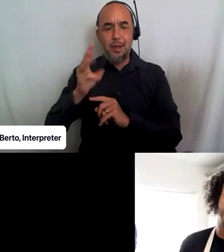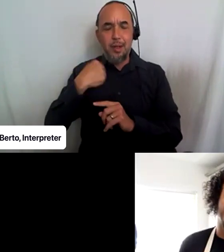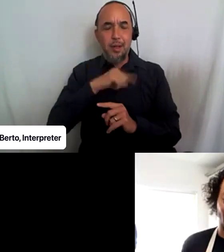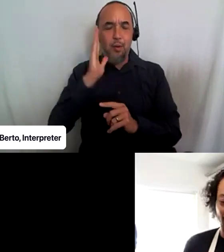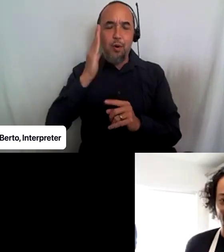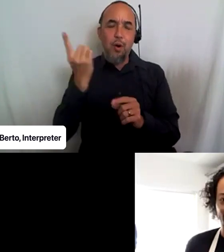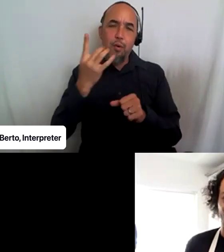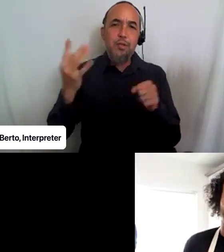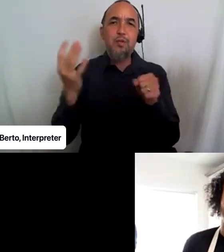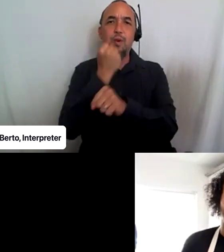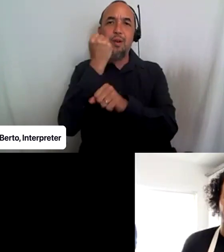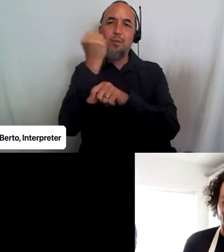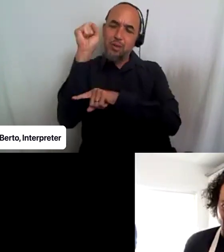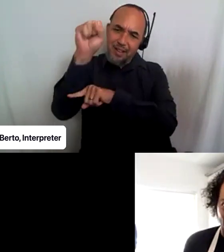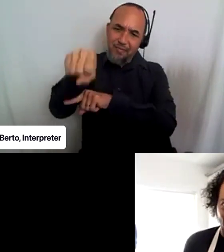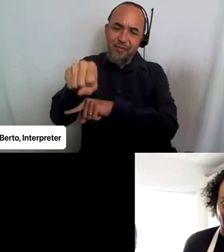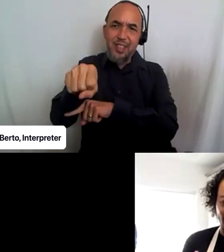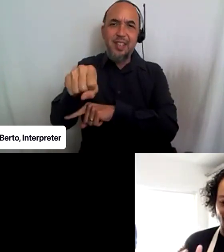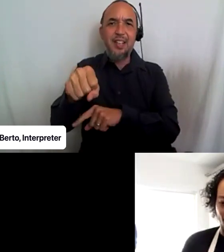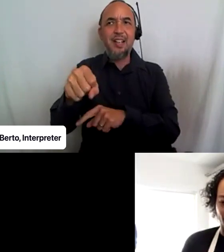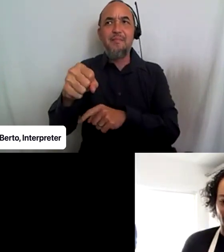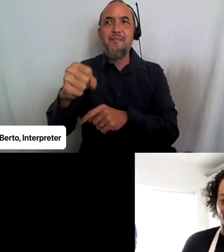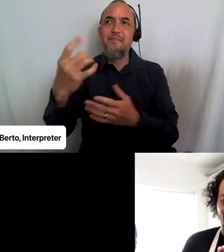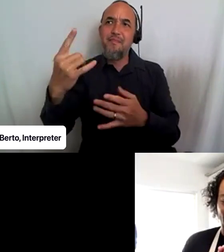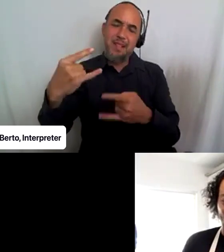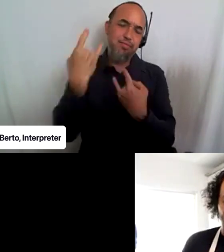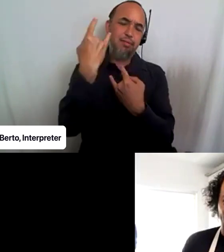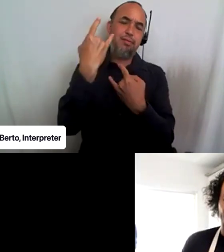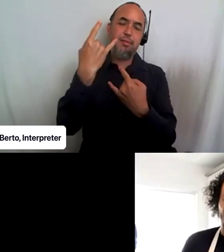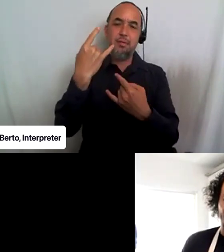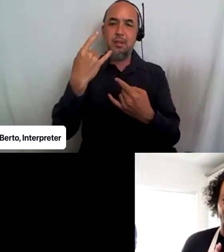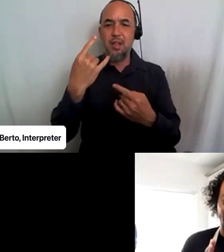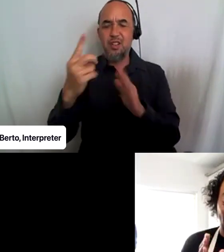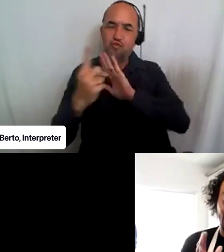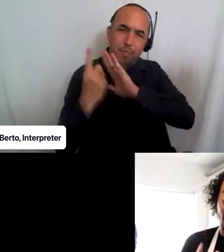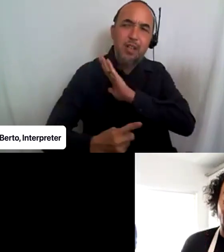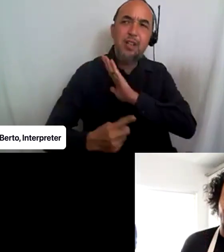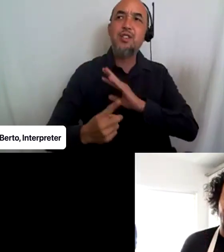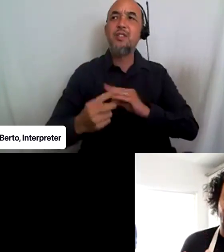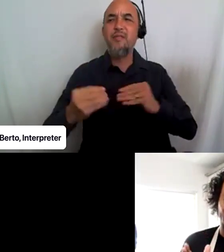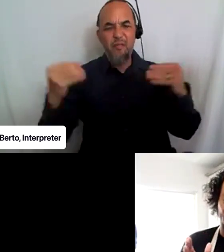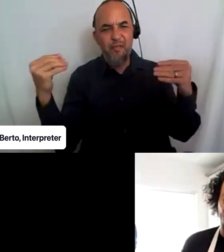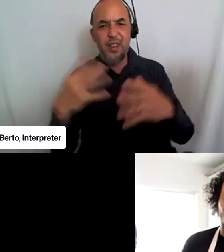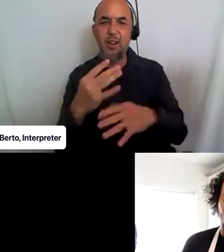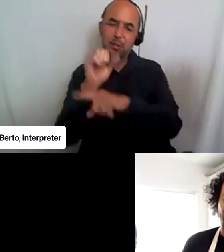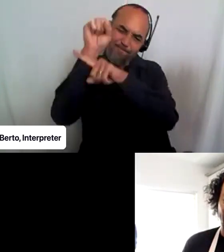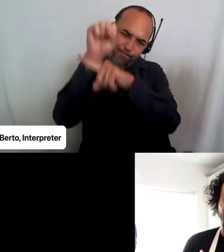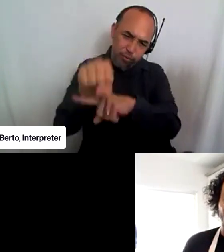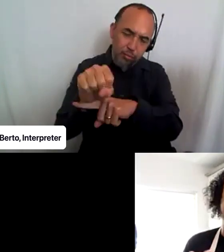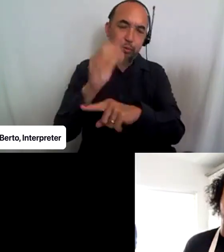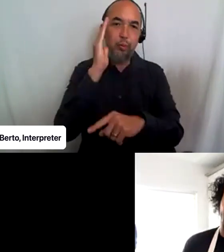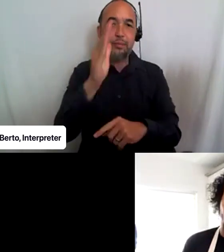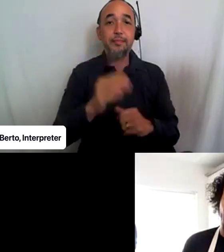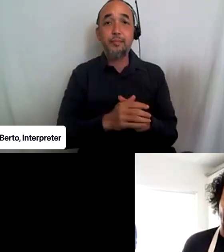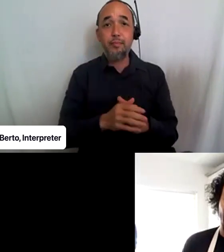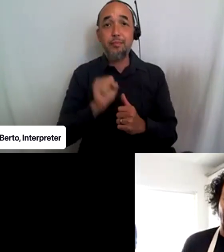over discrimination, over fear. So no matter how you're feeling, no matter how you're feeling, I just want you to know that I will always